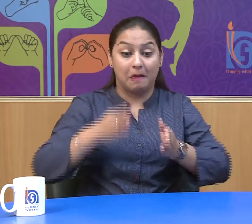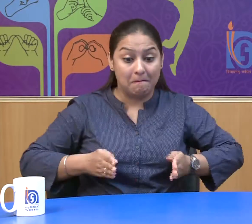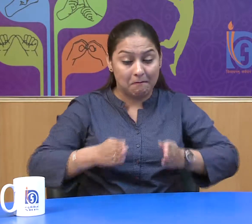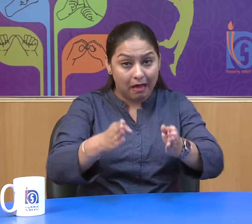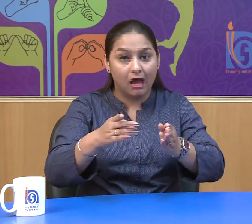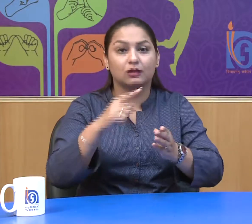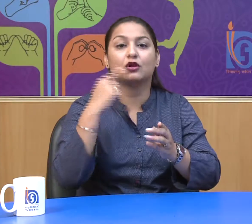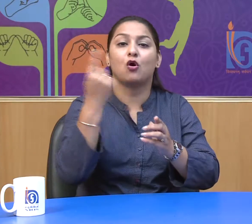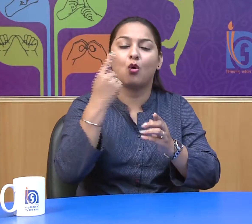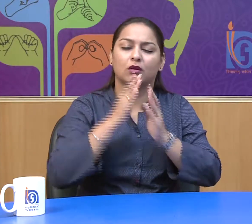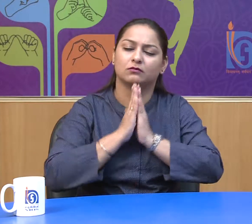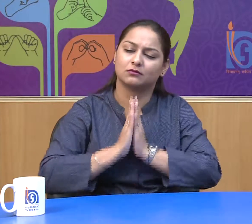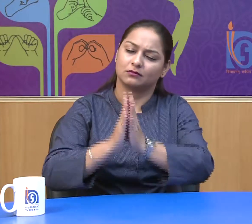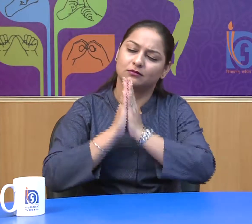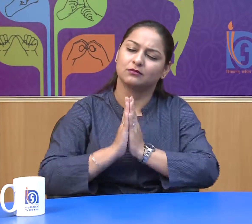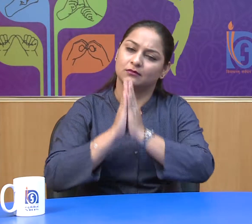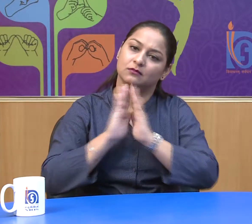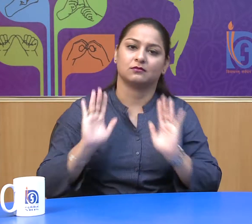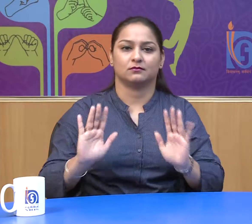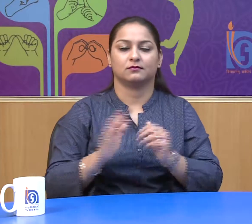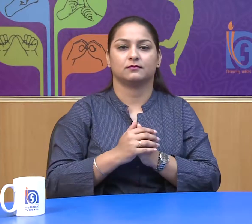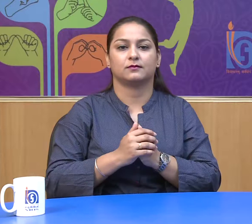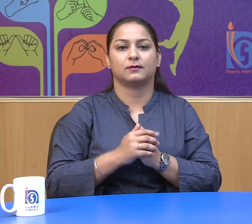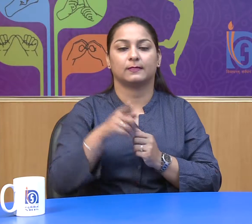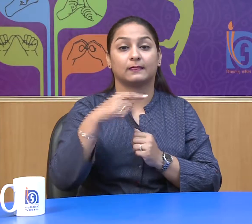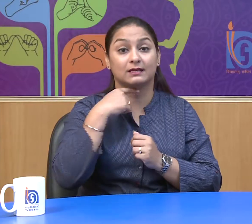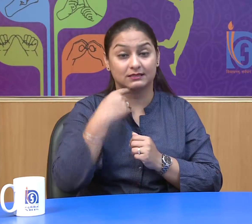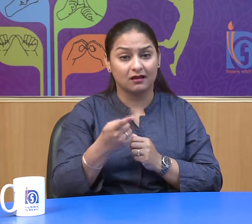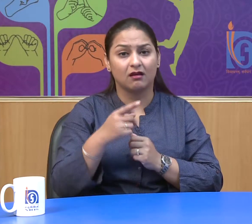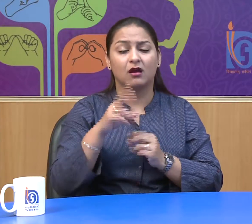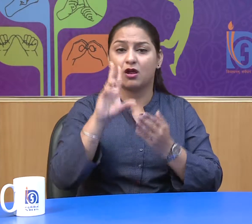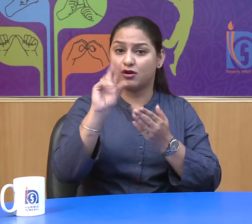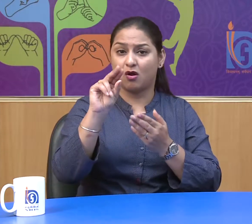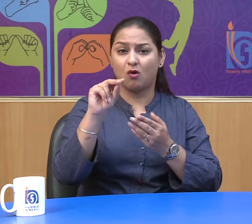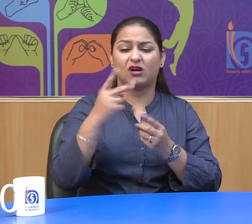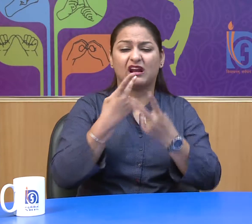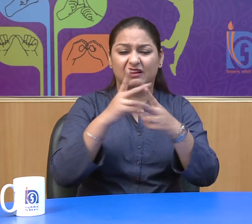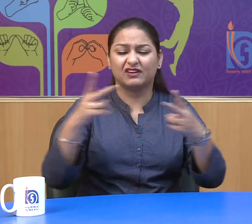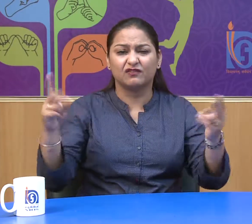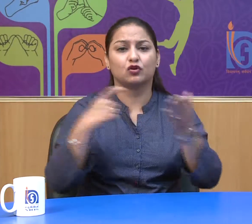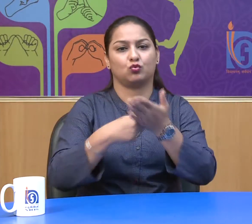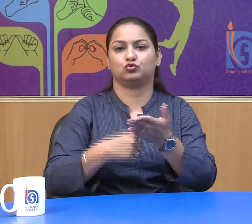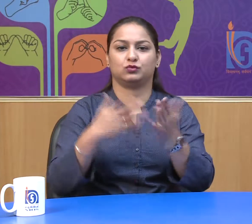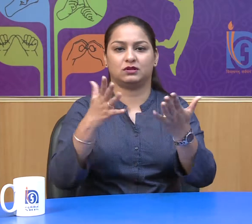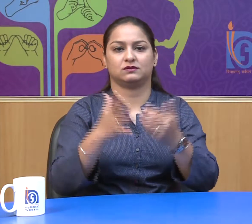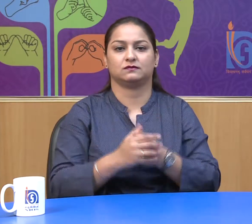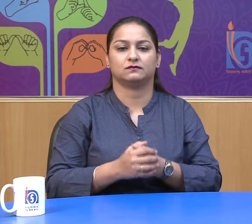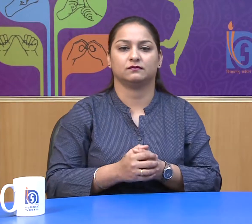in devotion and bhakti to Him and not in any rituals. They